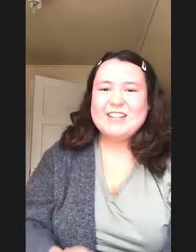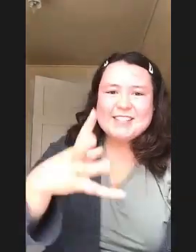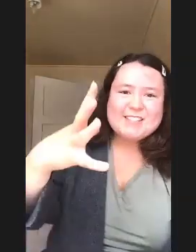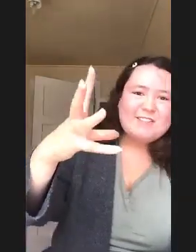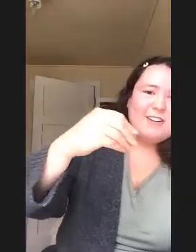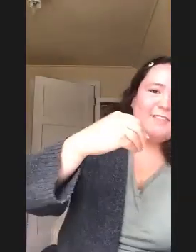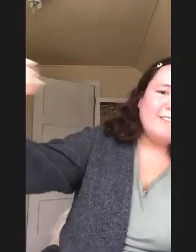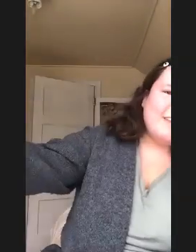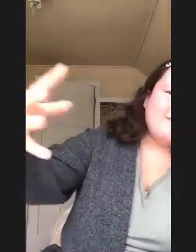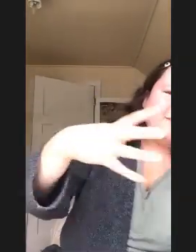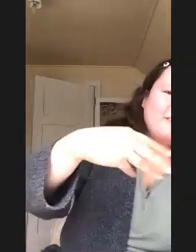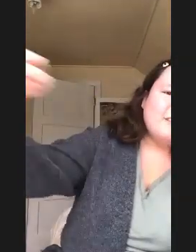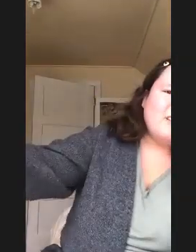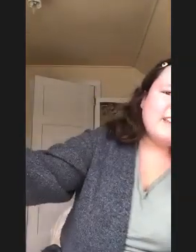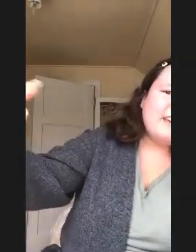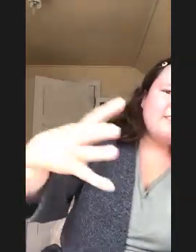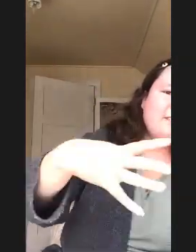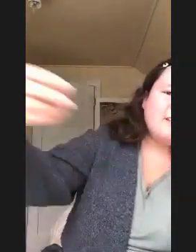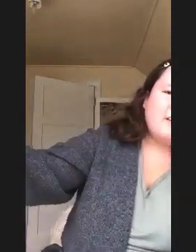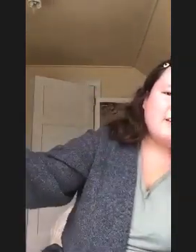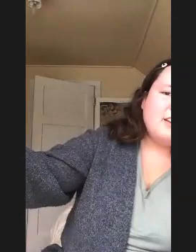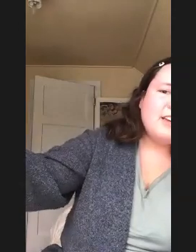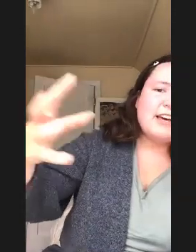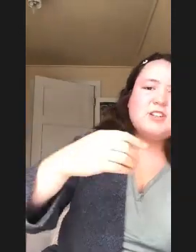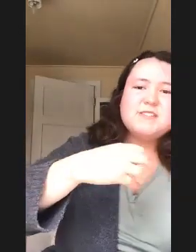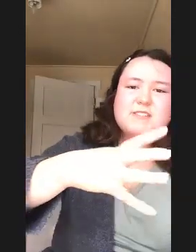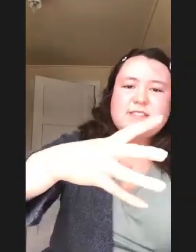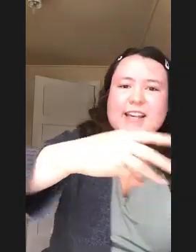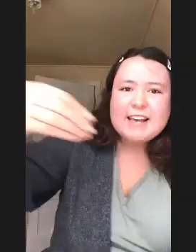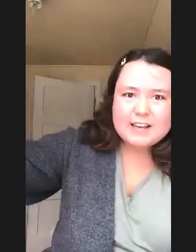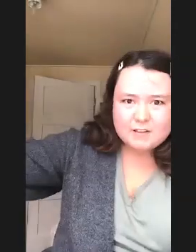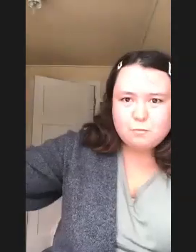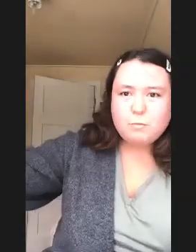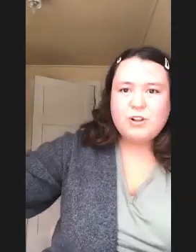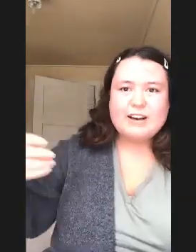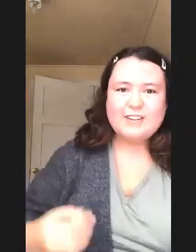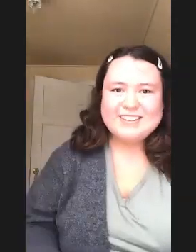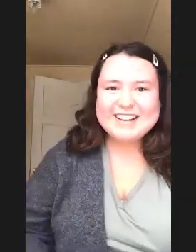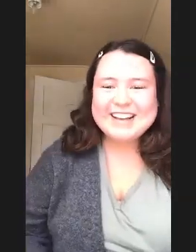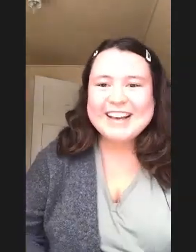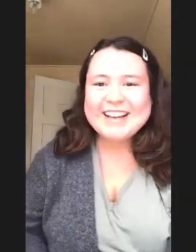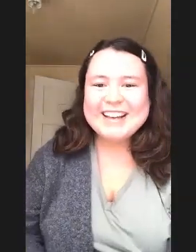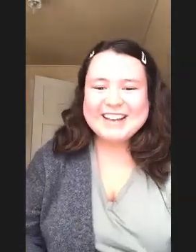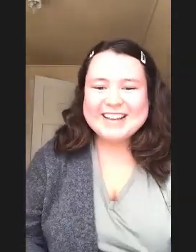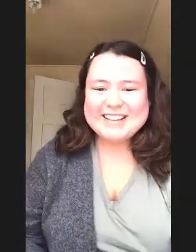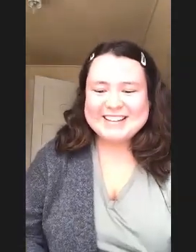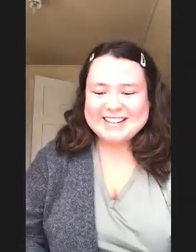This is the word for leave. Leave. You kind of just take it, pull it out. Yeah. And then